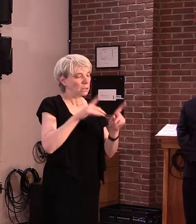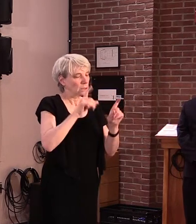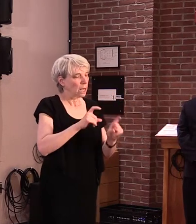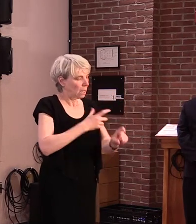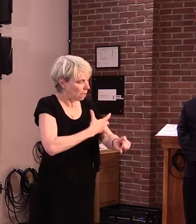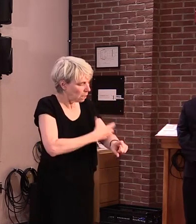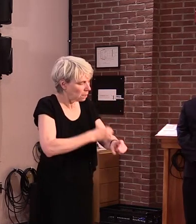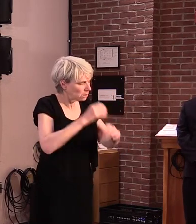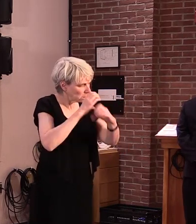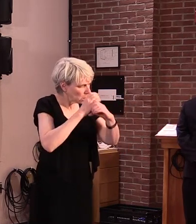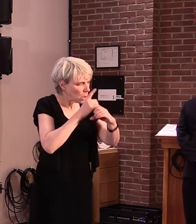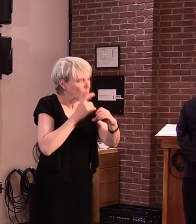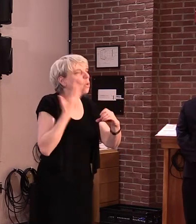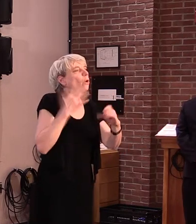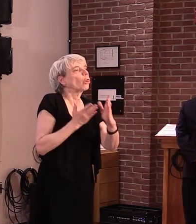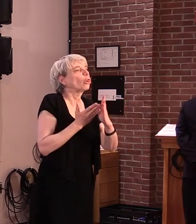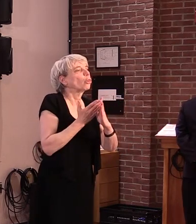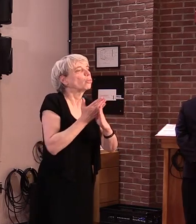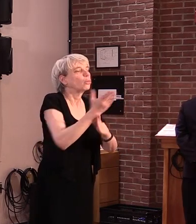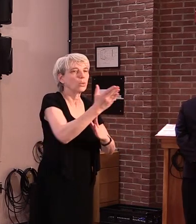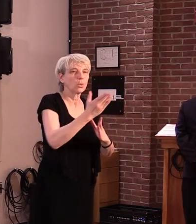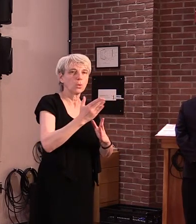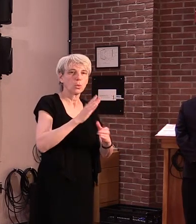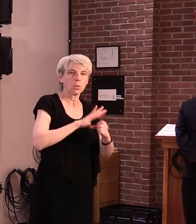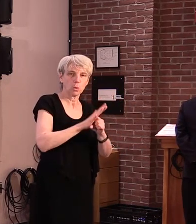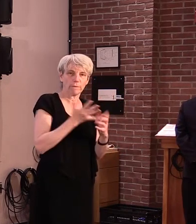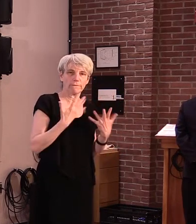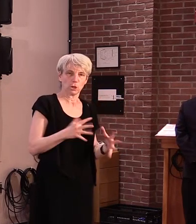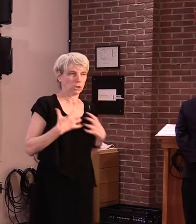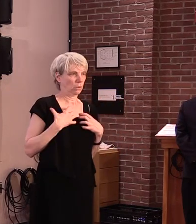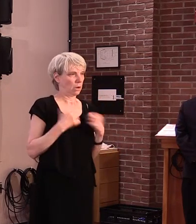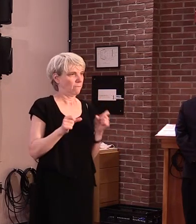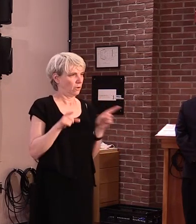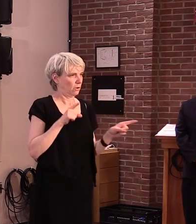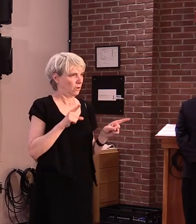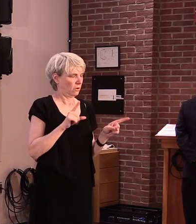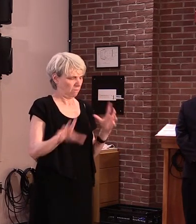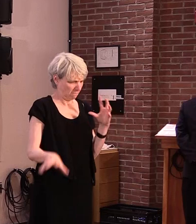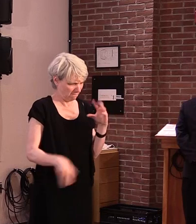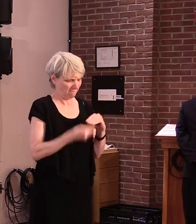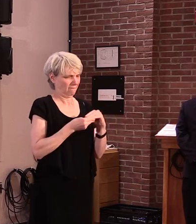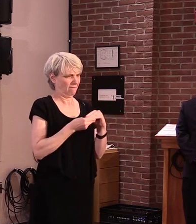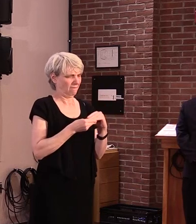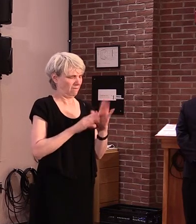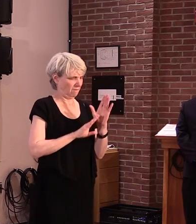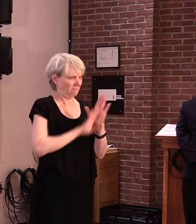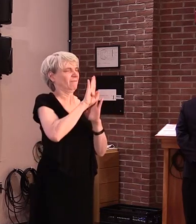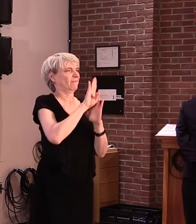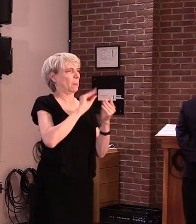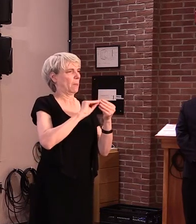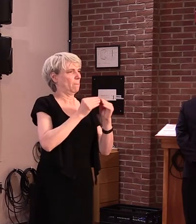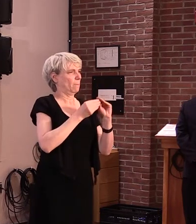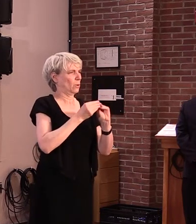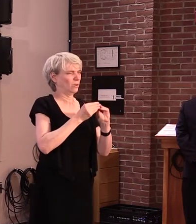it shows the more testing of active cases than was actually the case.